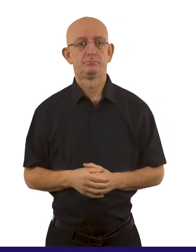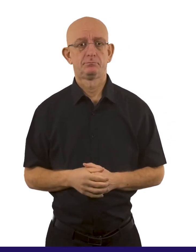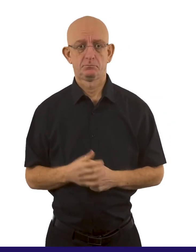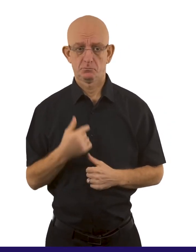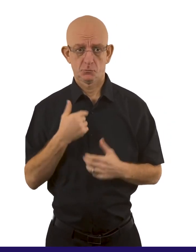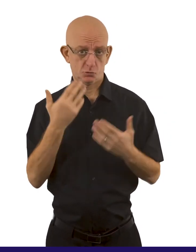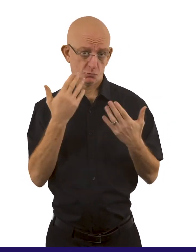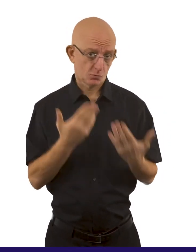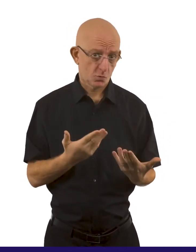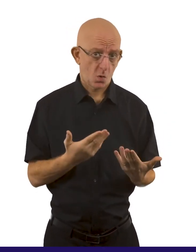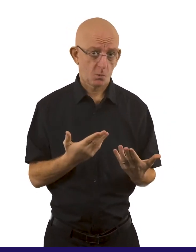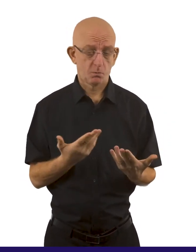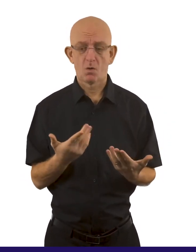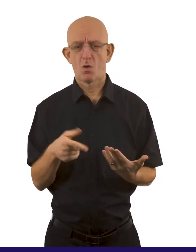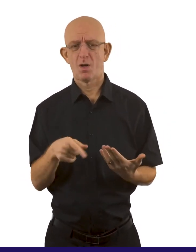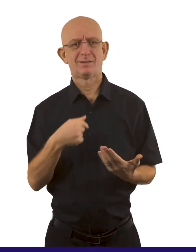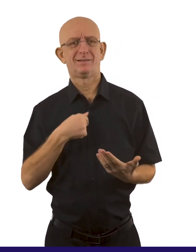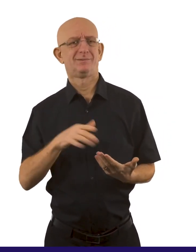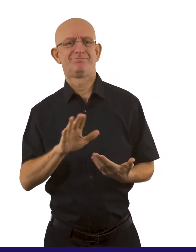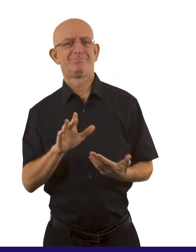Don't know or not applicable.